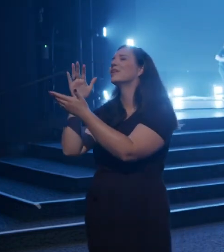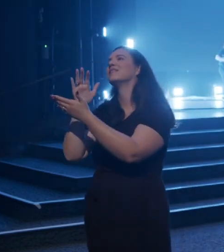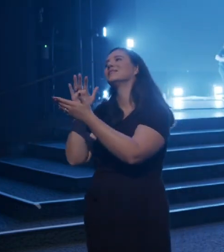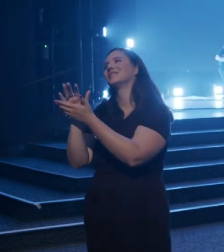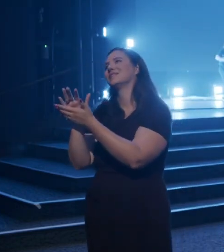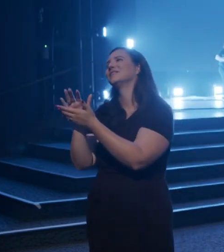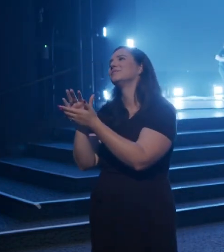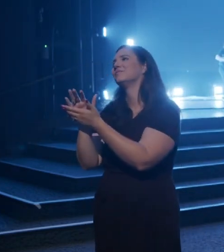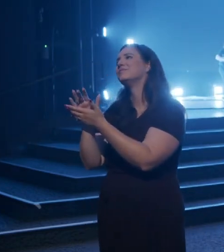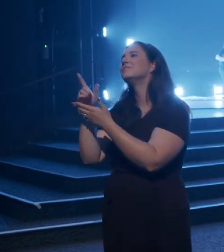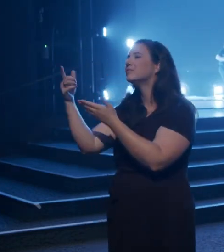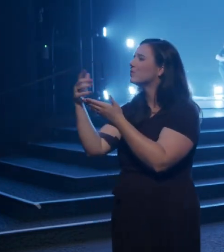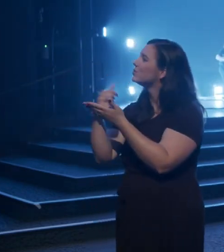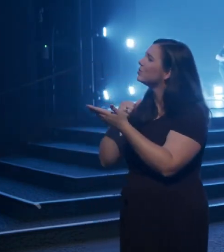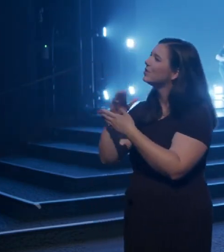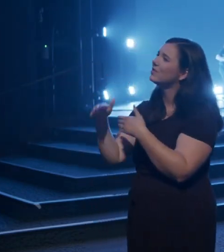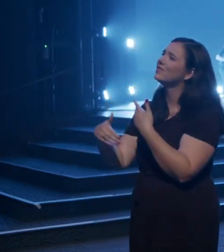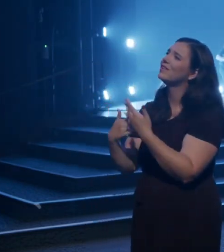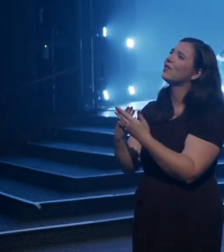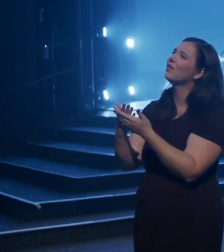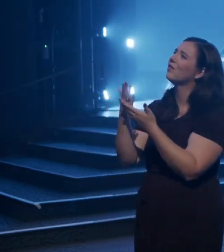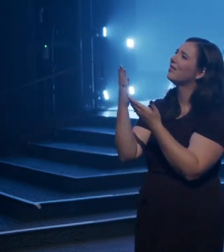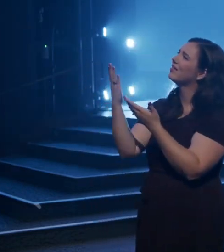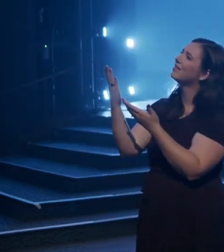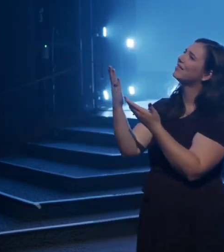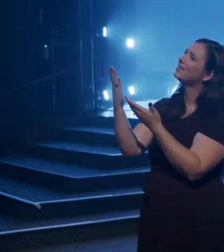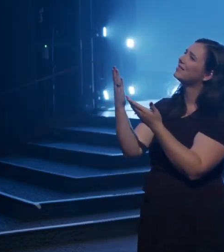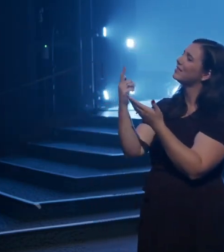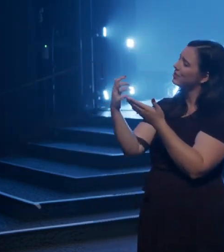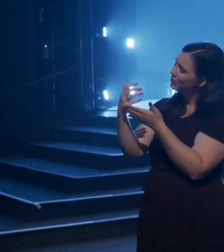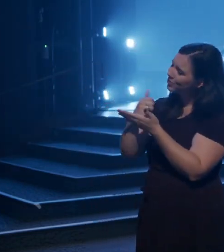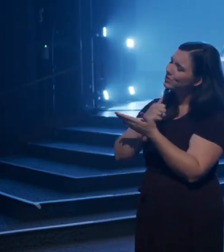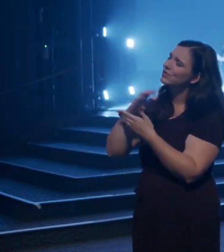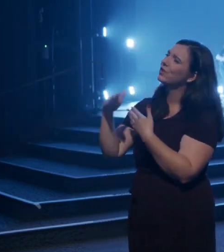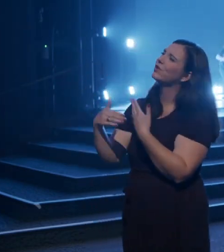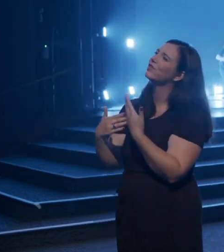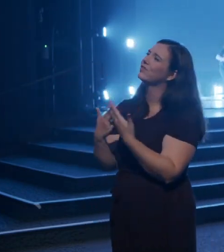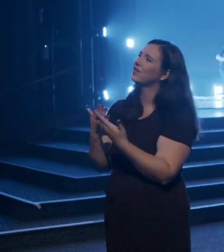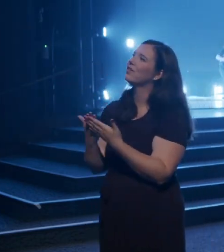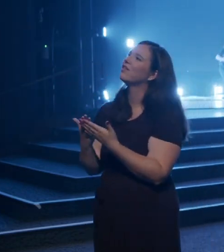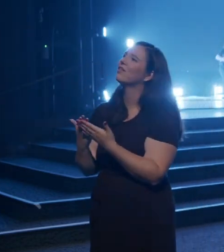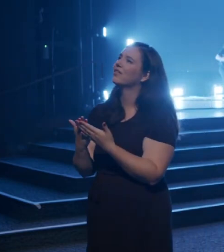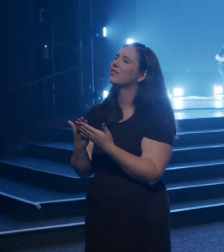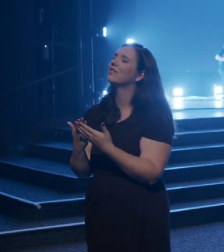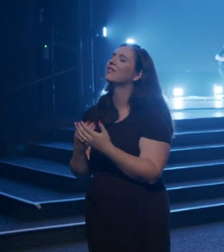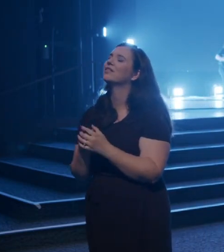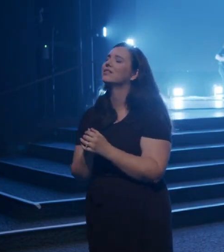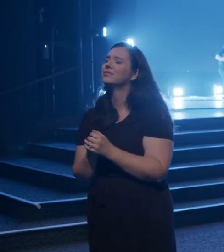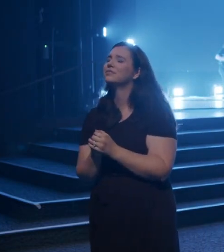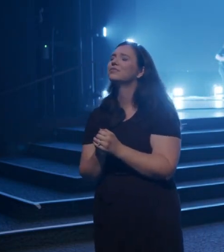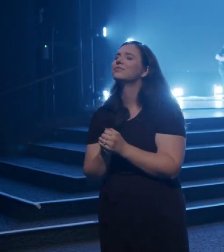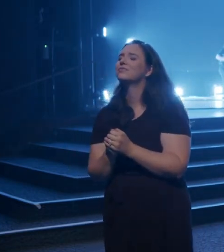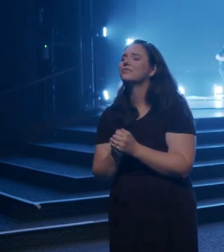highest praise. You deserve it all. You deserve it all.